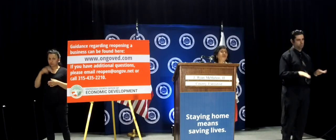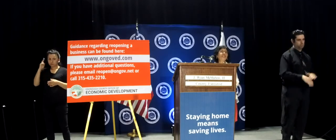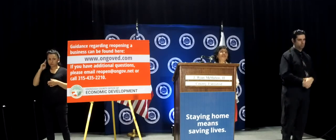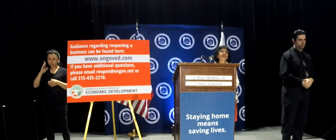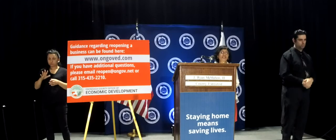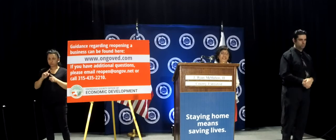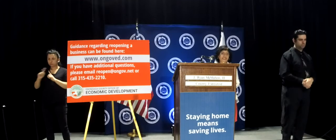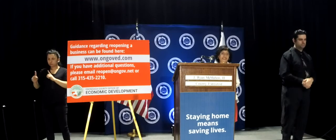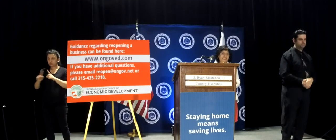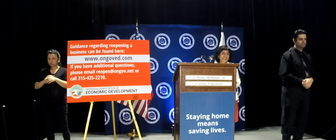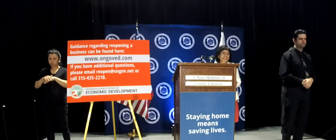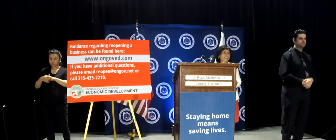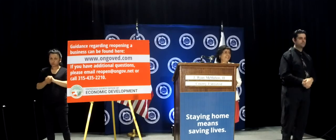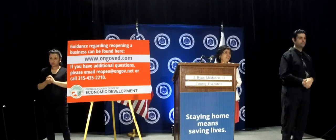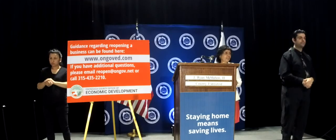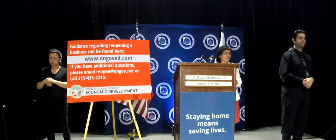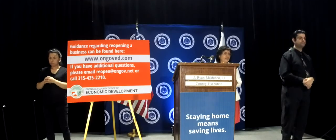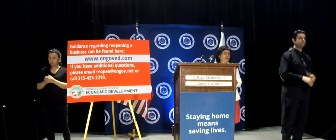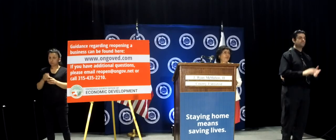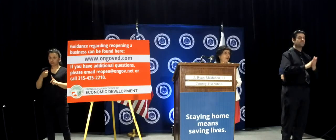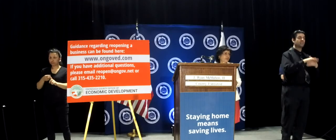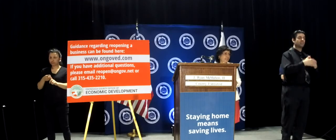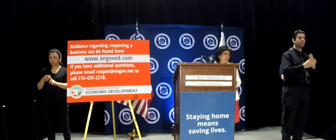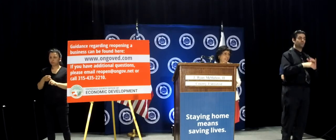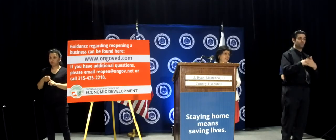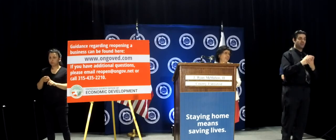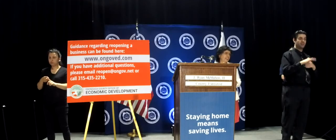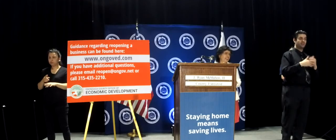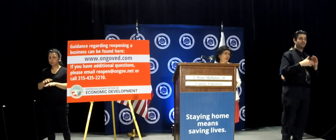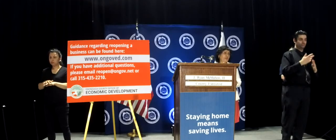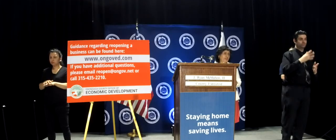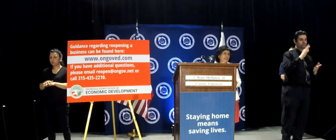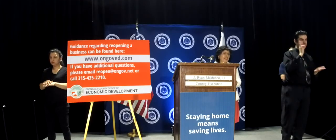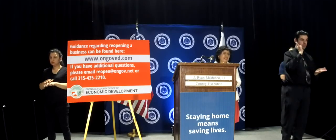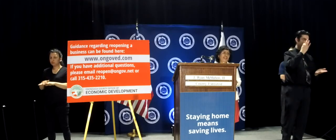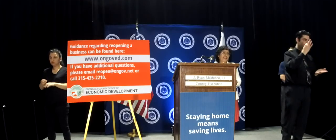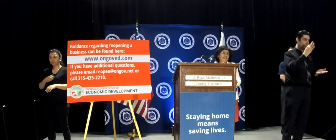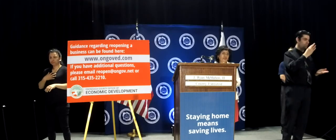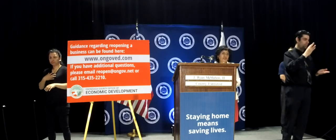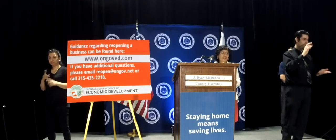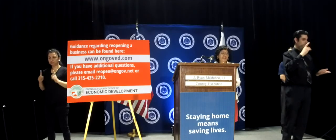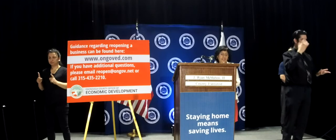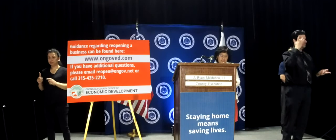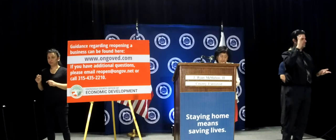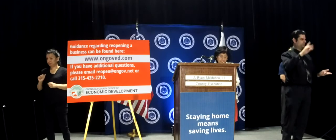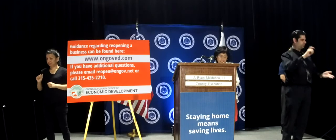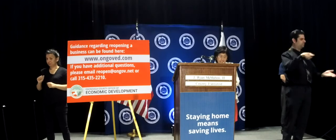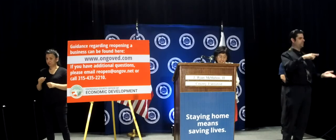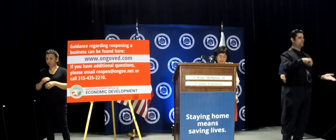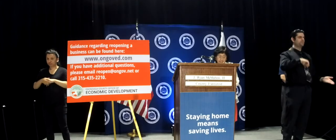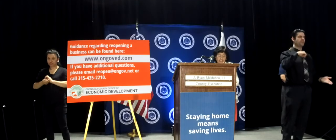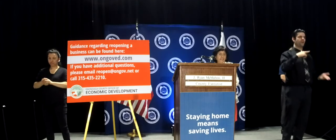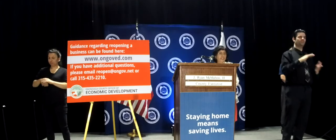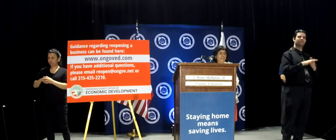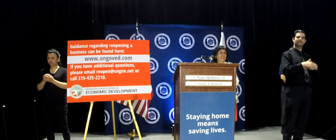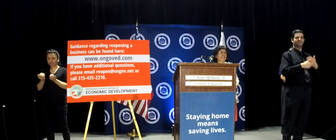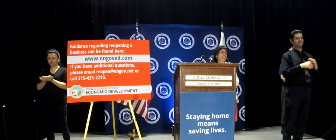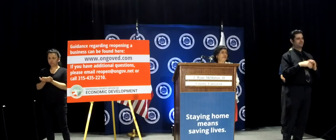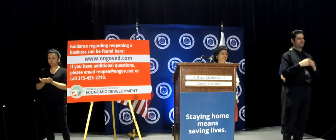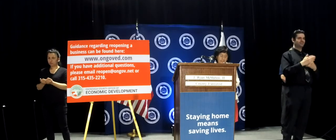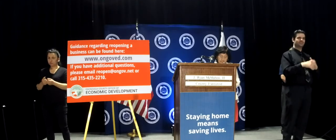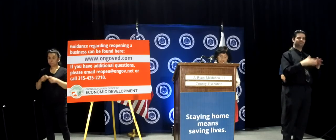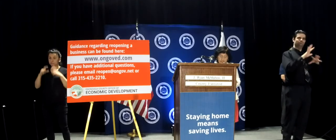is the cool and smart thing. That is something we should be proud of that. That's not thinking, oh, we are not social, and face covering